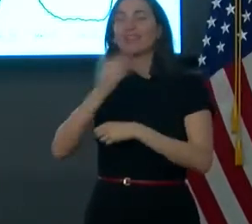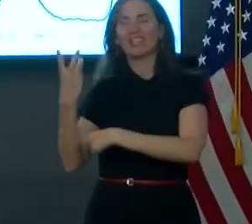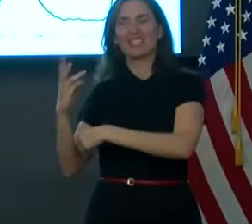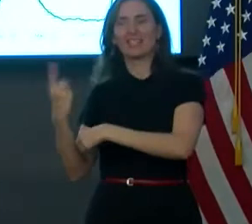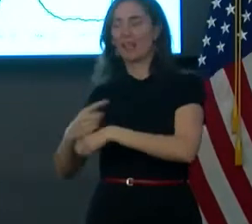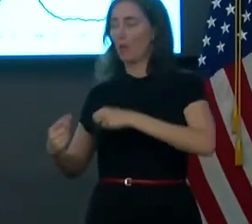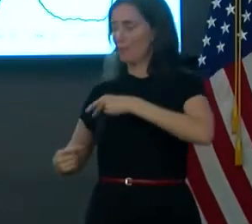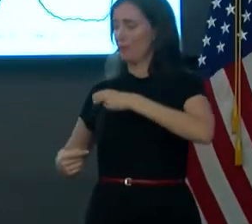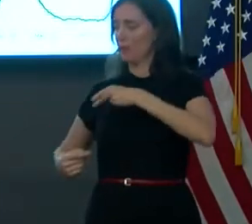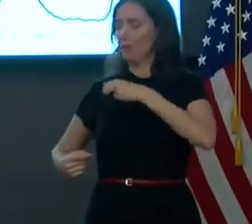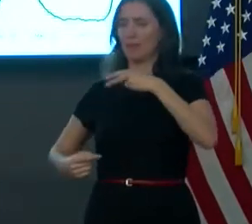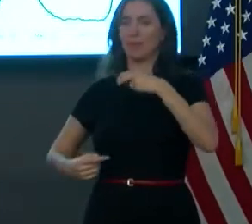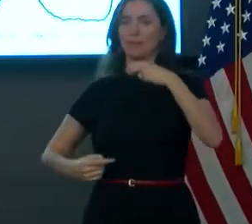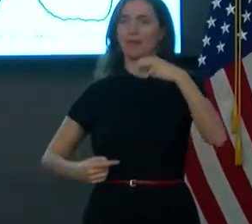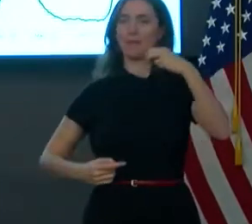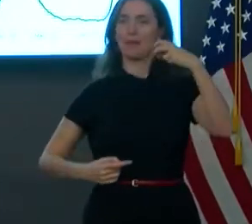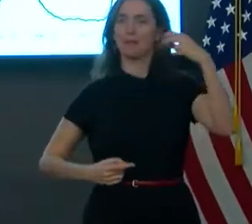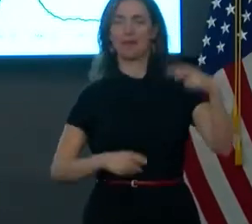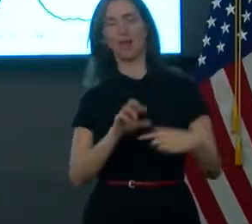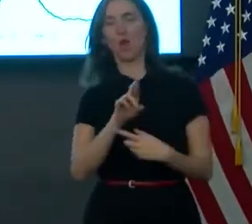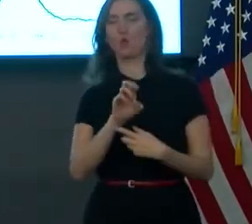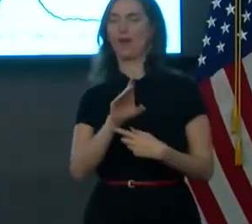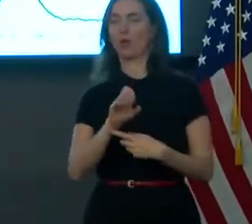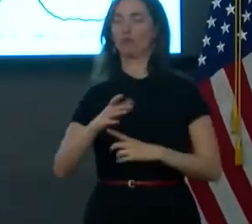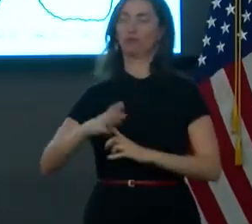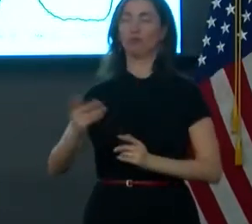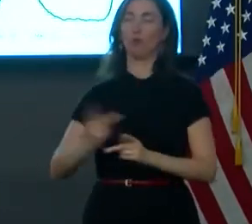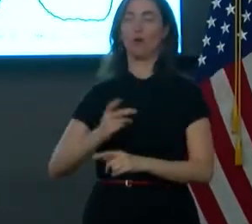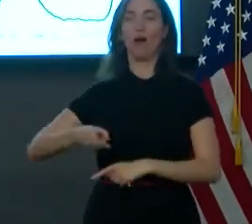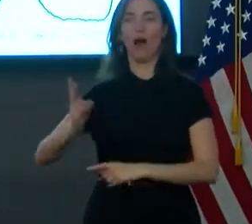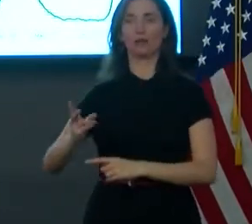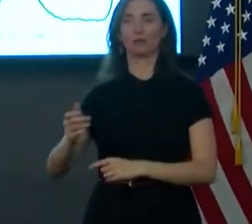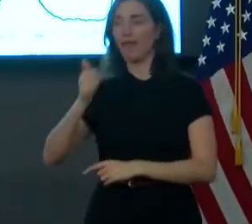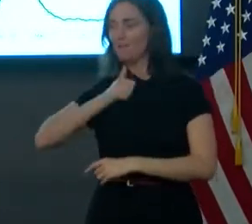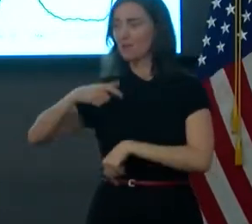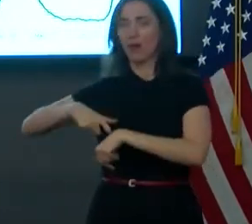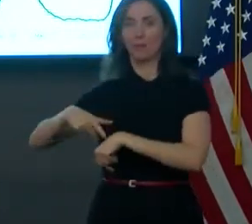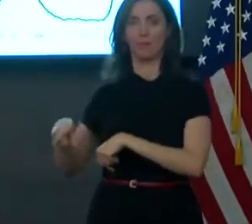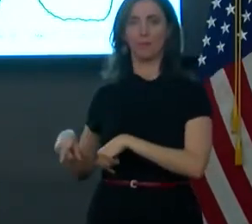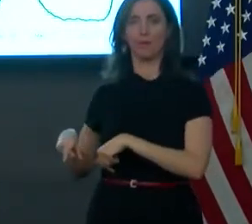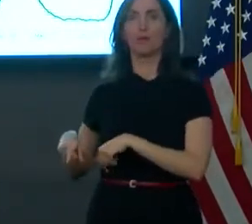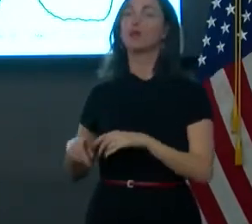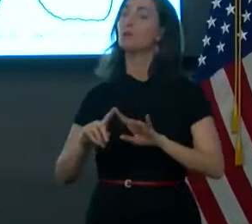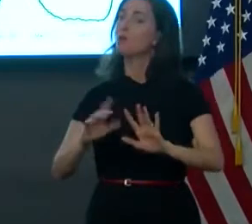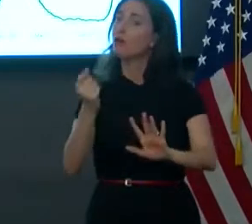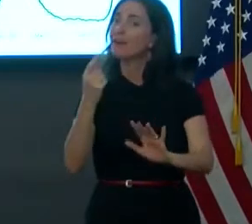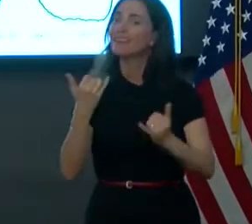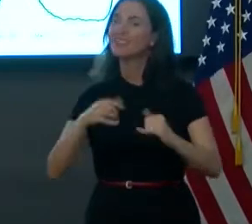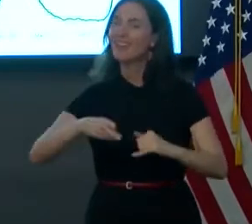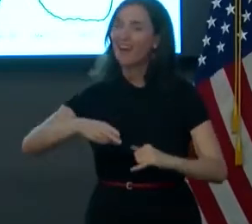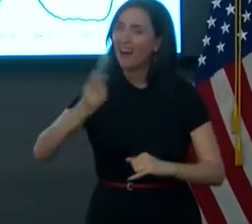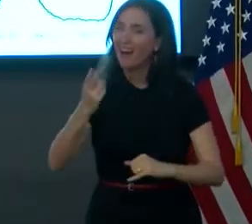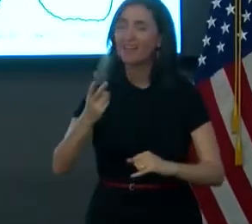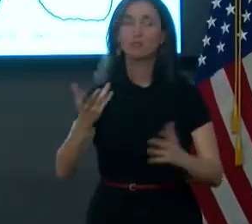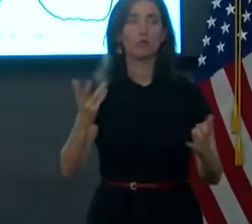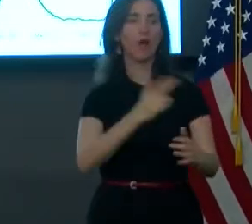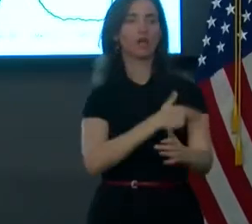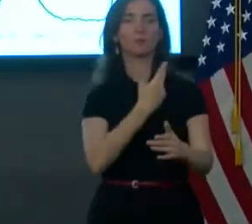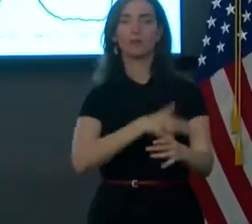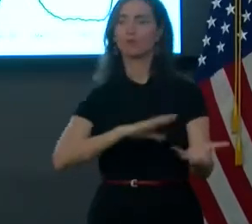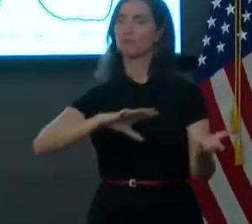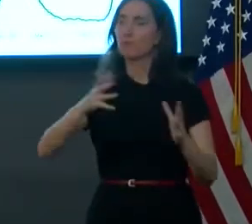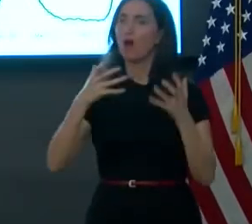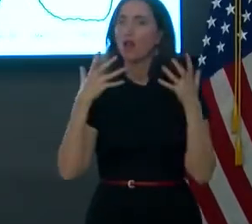nice to see that dip just a little bit. It's still a very high number, and it still is causing tremendous problems for hospitals